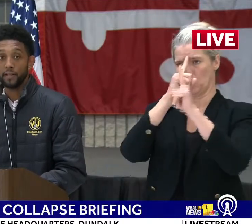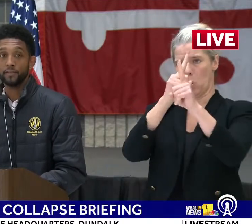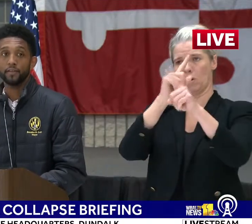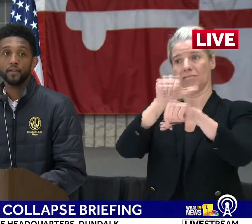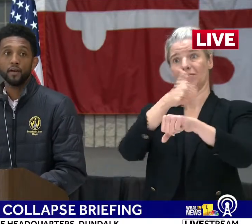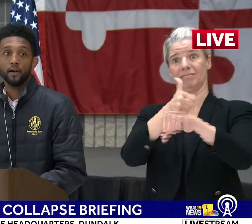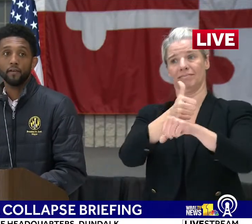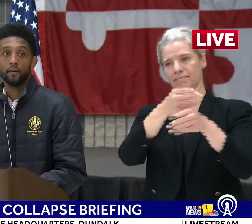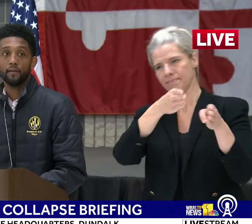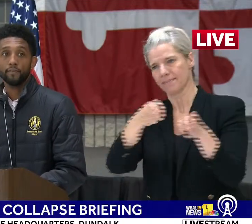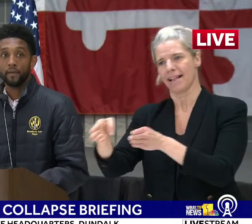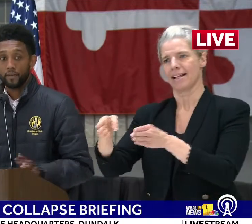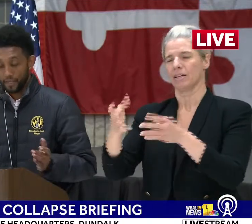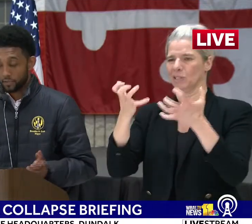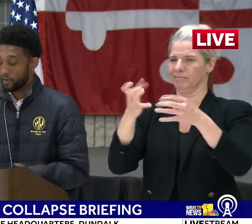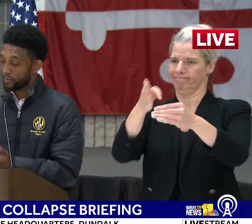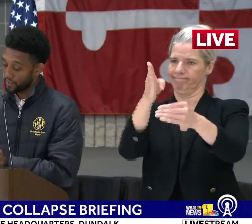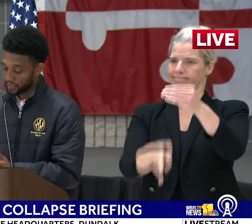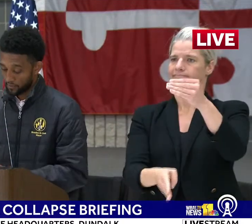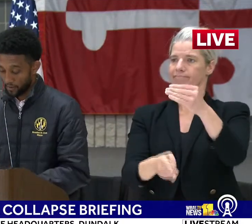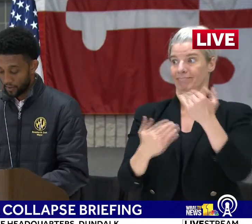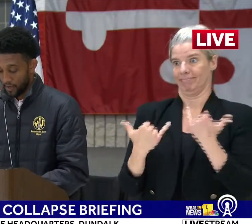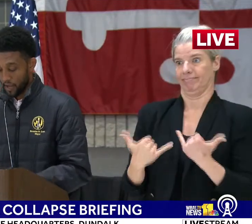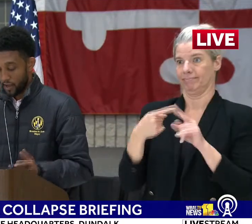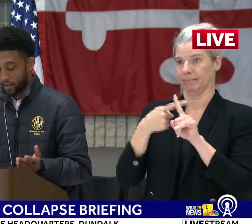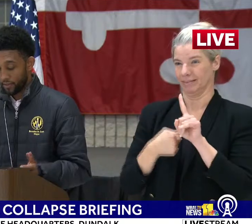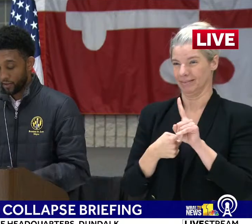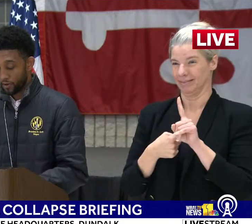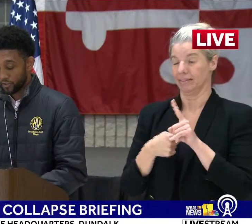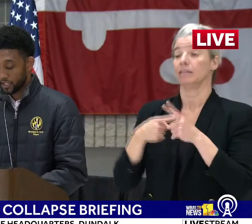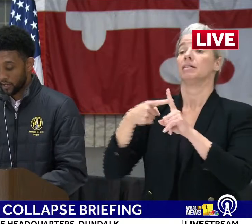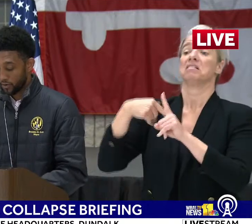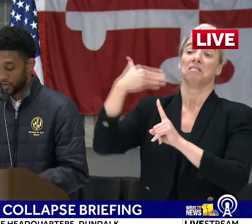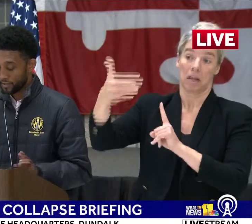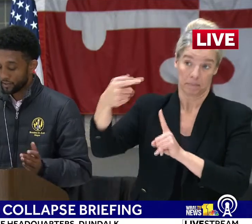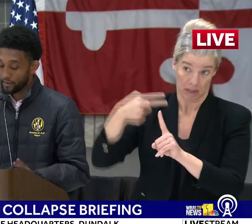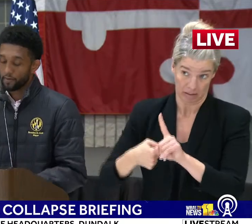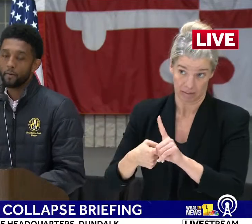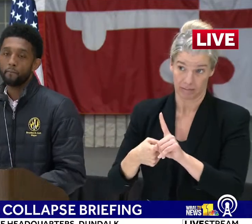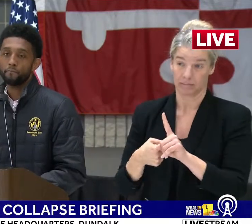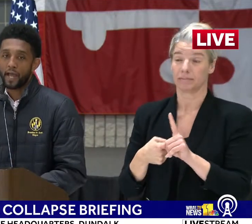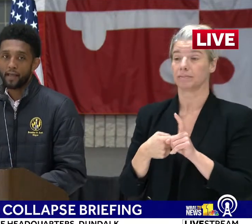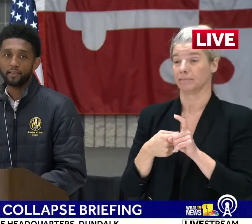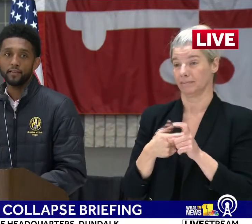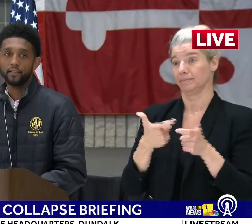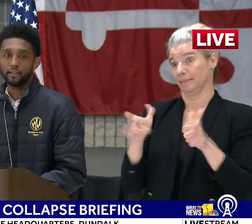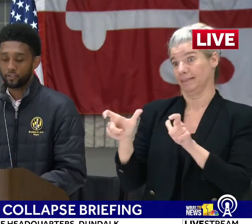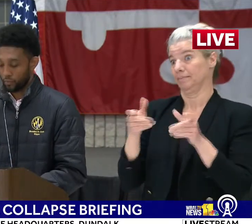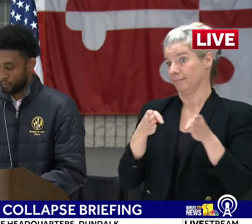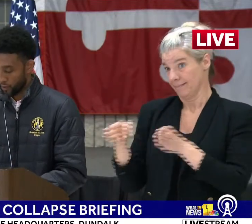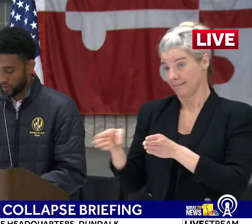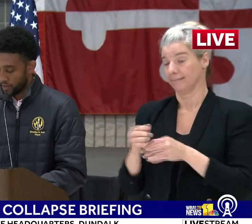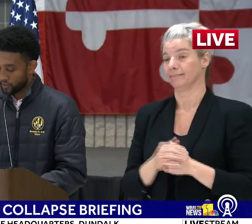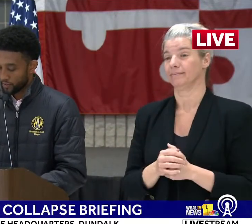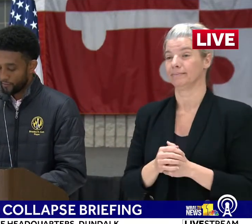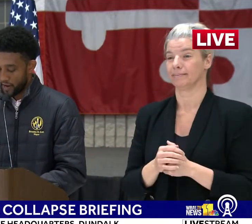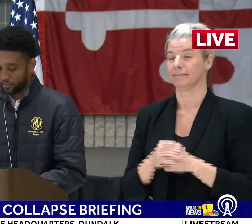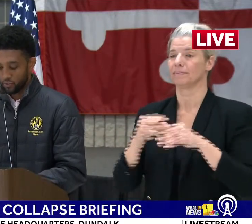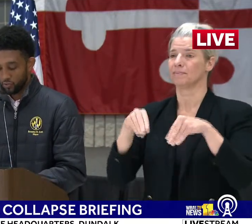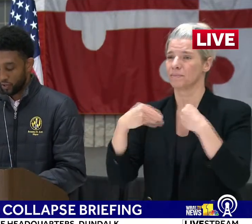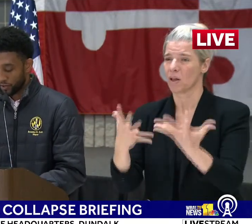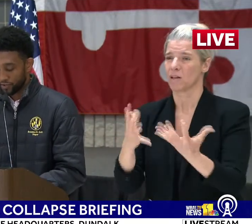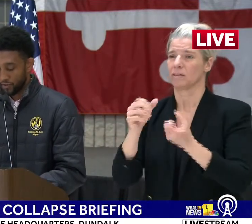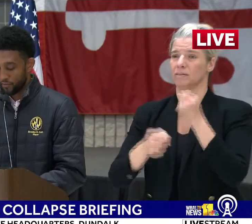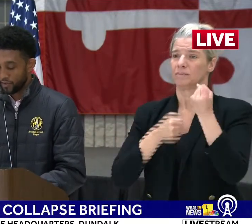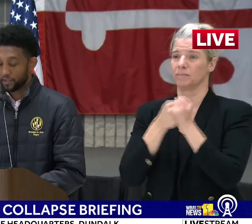the channels by the end of this month, the next month, the larger channel, and deliver badly needed support to